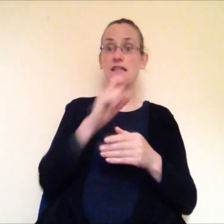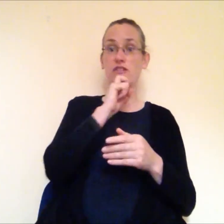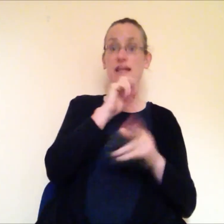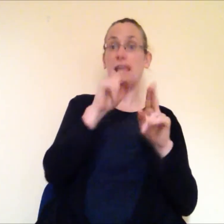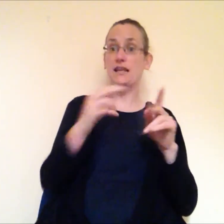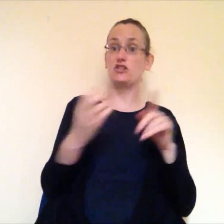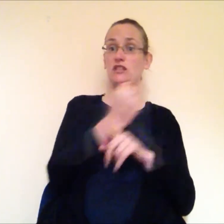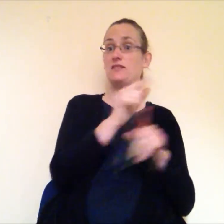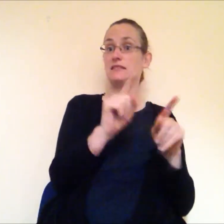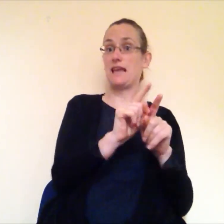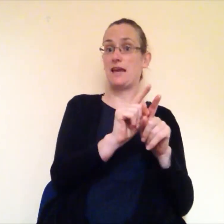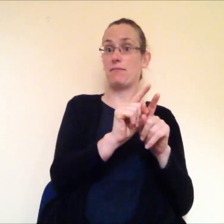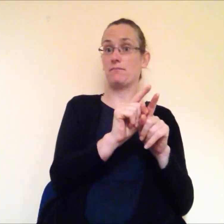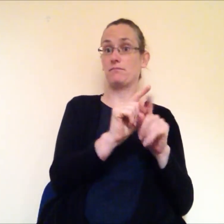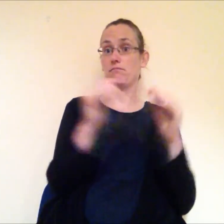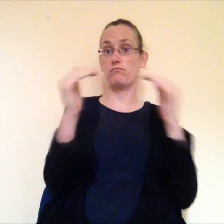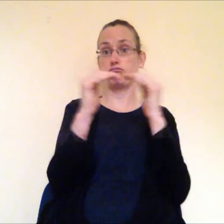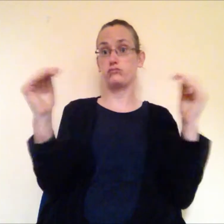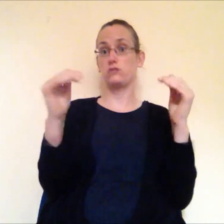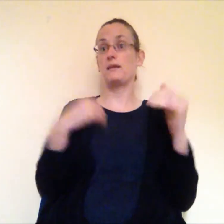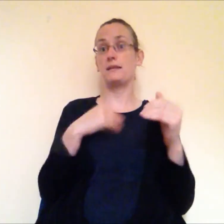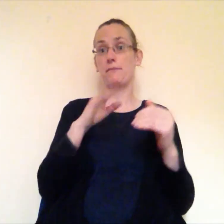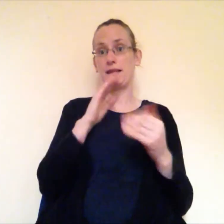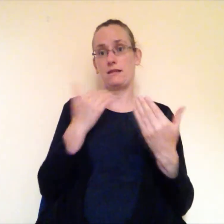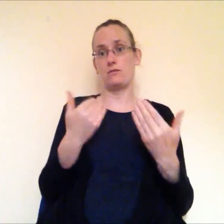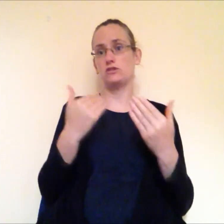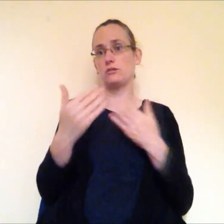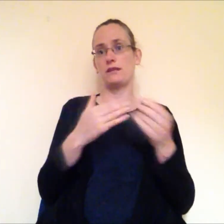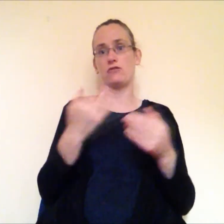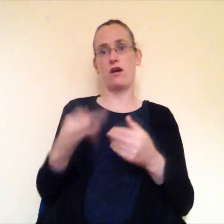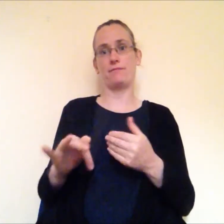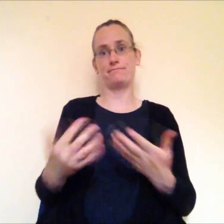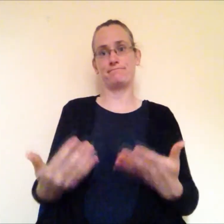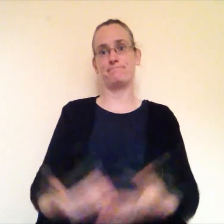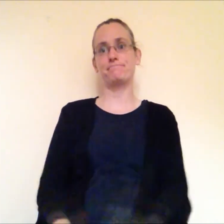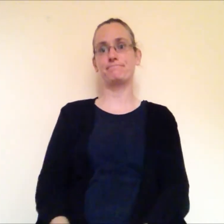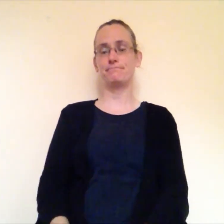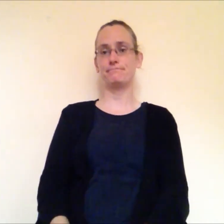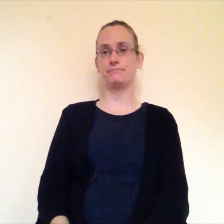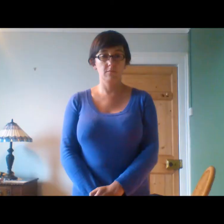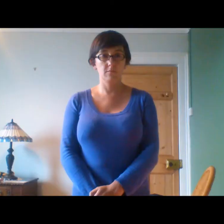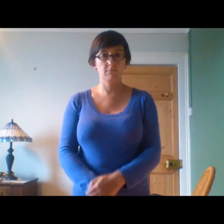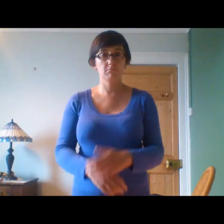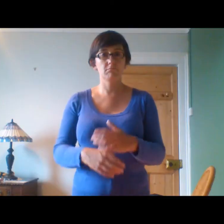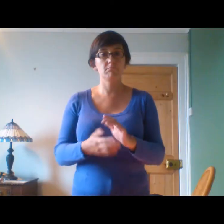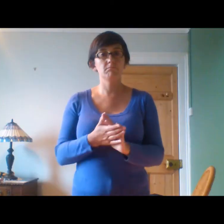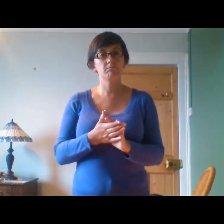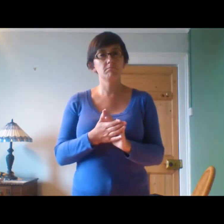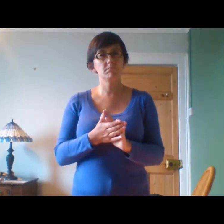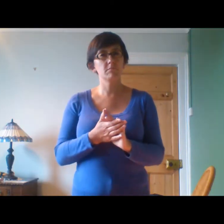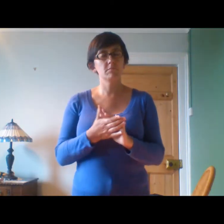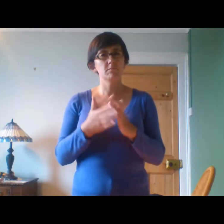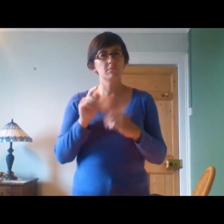wrong. Any idea on the numbers of people who were using this service? Oh, approximately